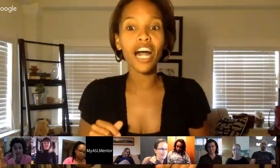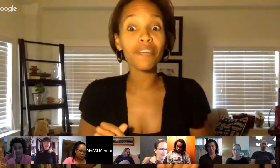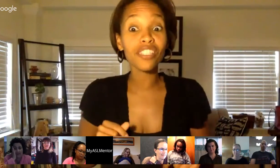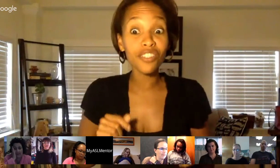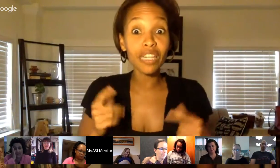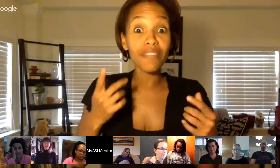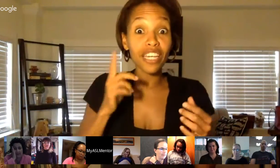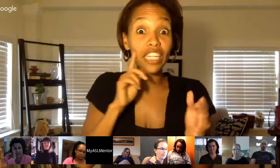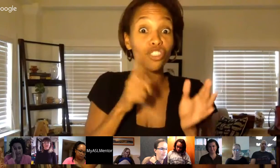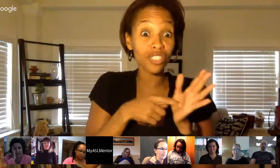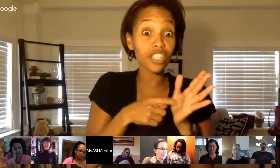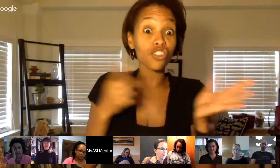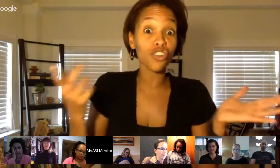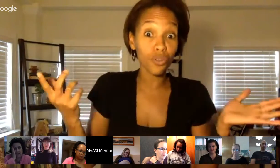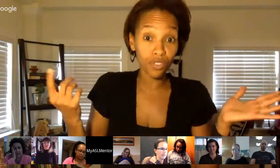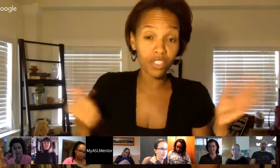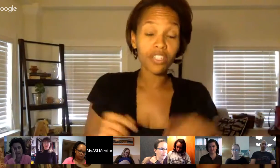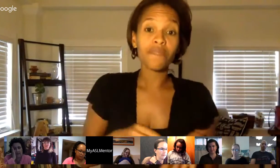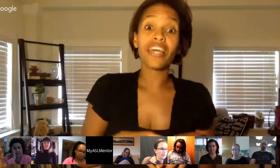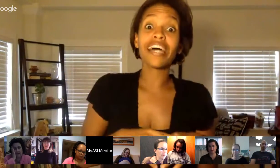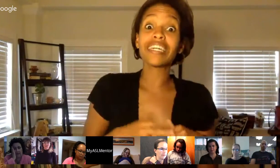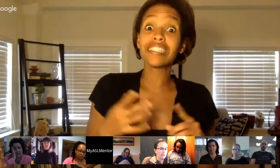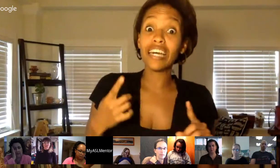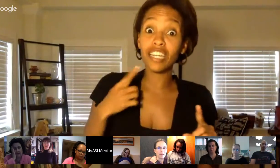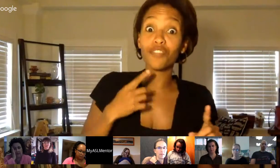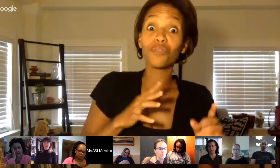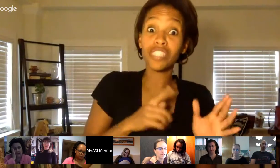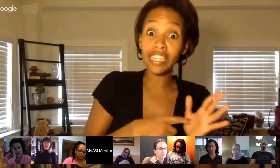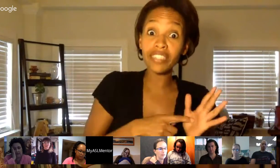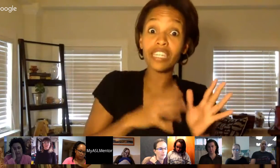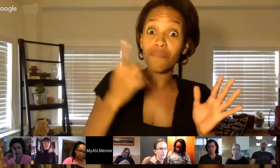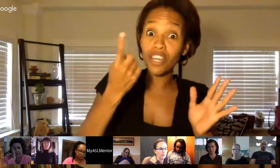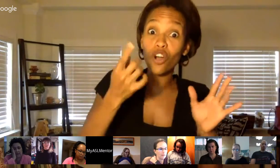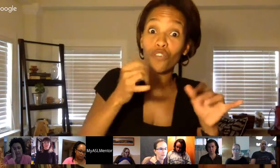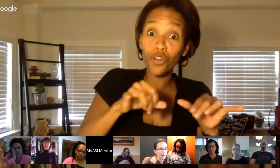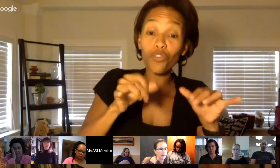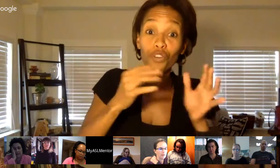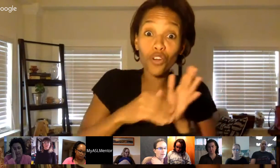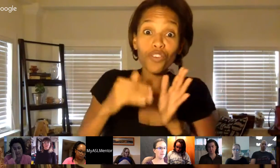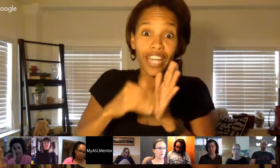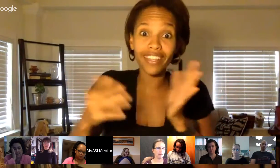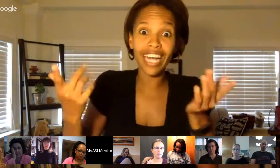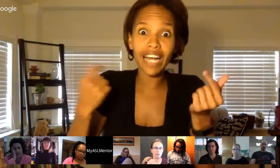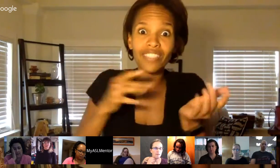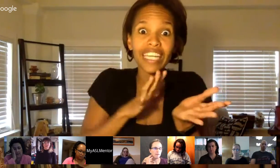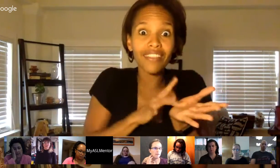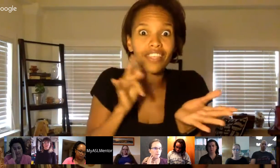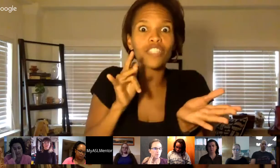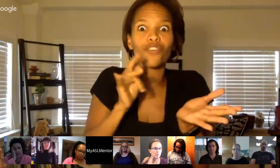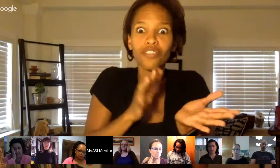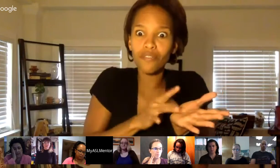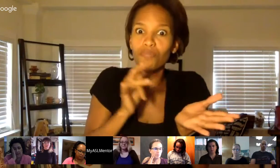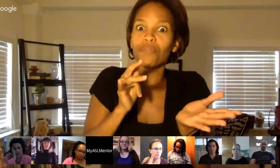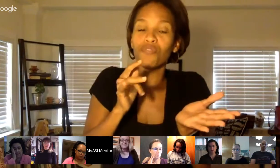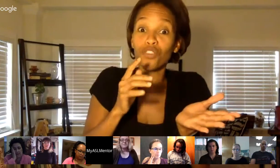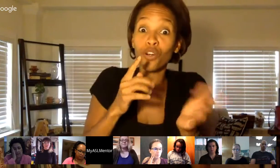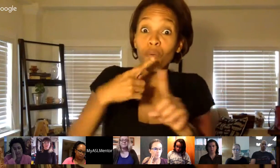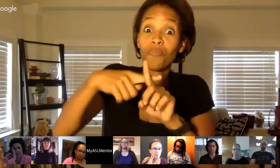But it's still something interesting to note. And as I said, if you see something over and over and over again, like I've seen this